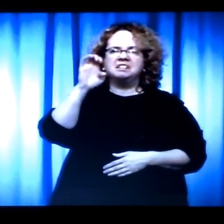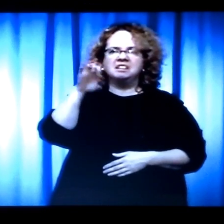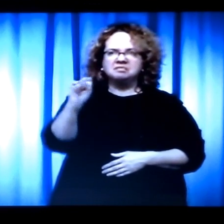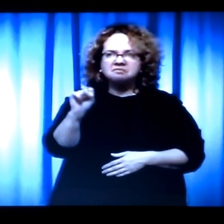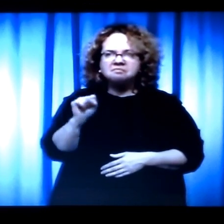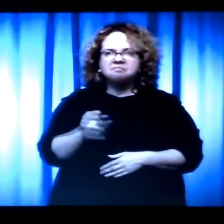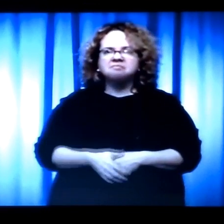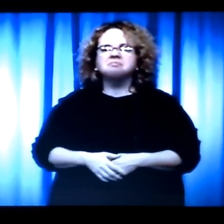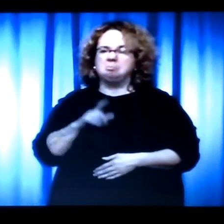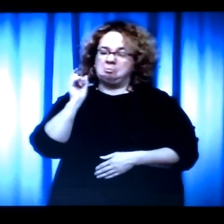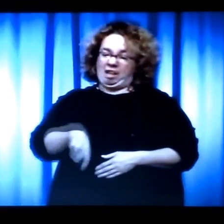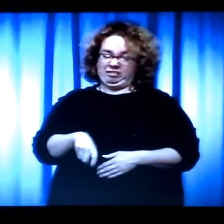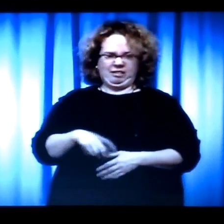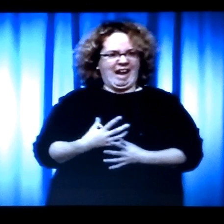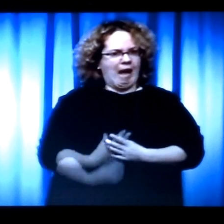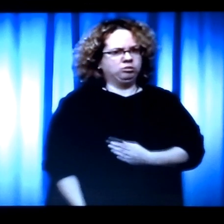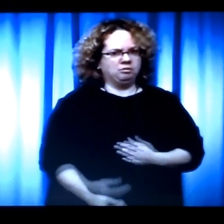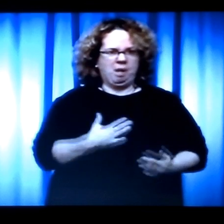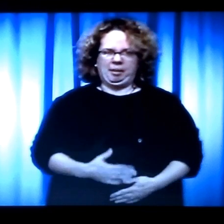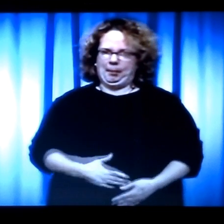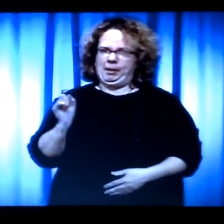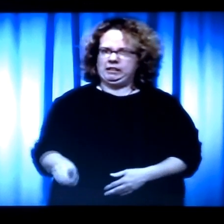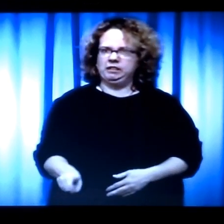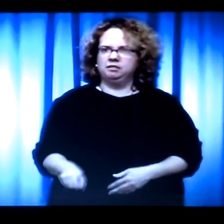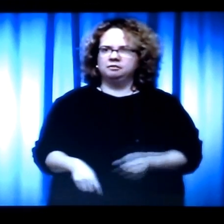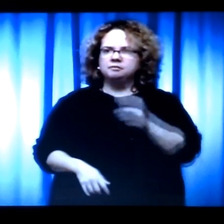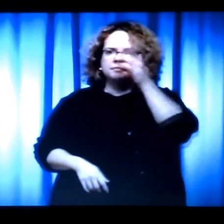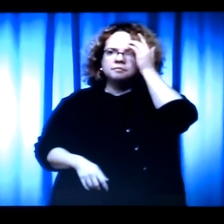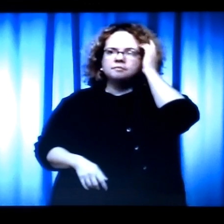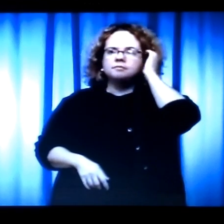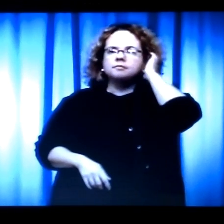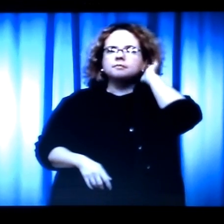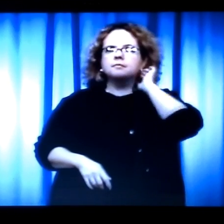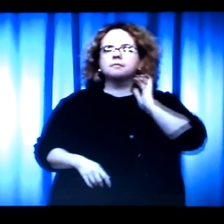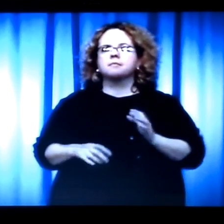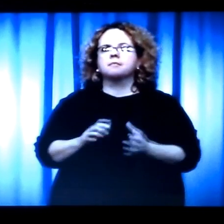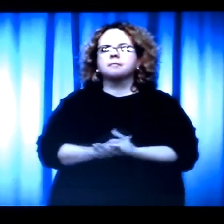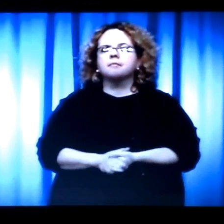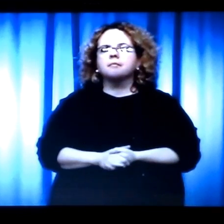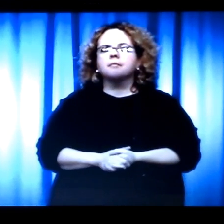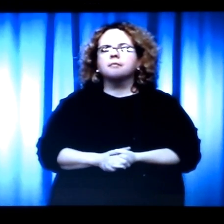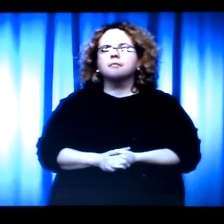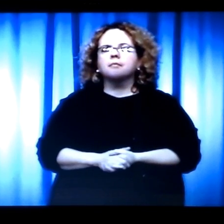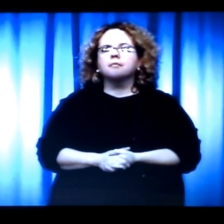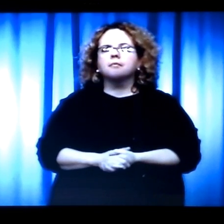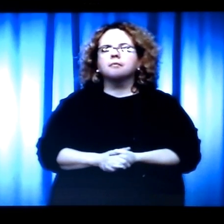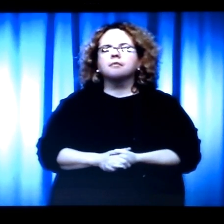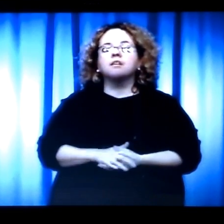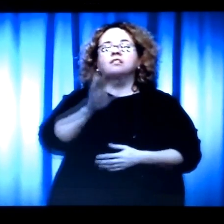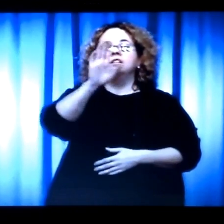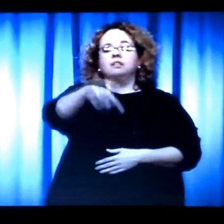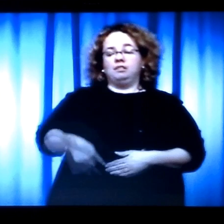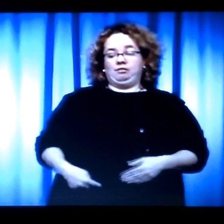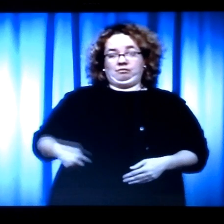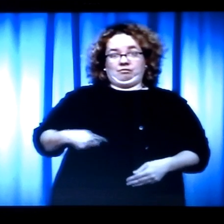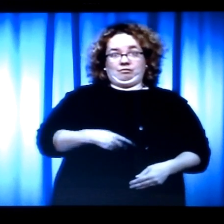Then its last stop in the body the food then turns into waste products and then